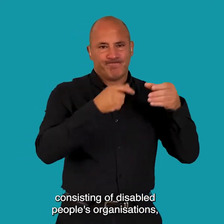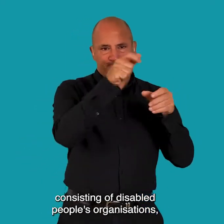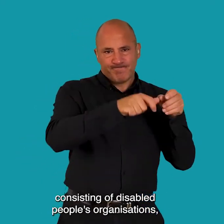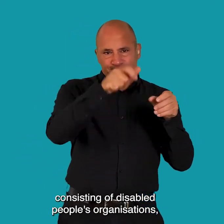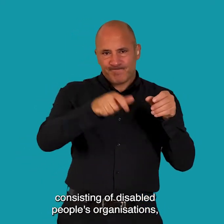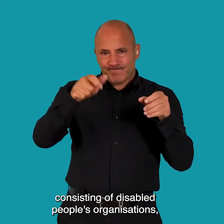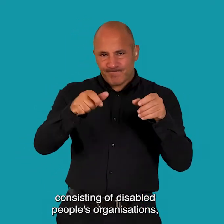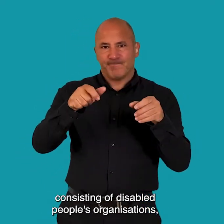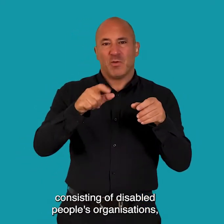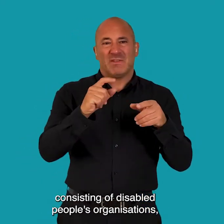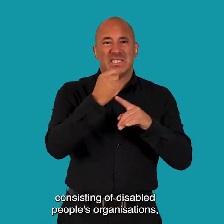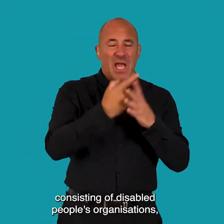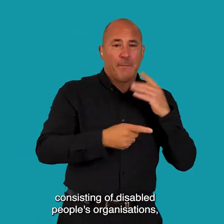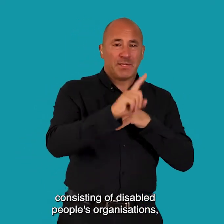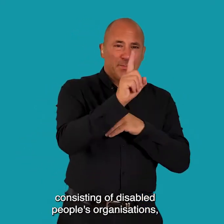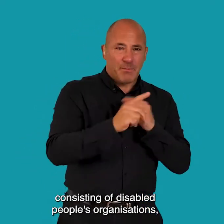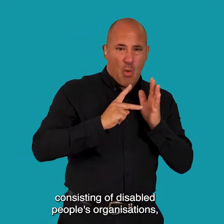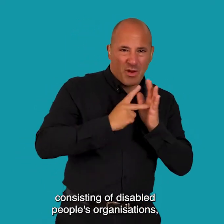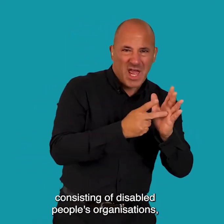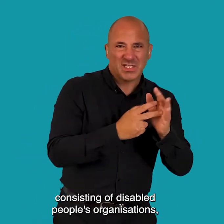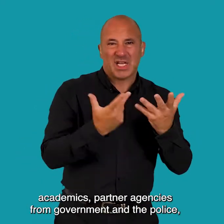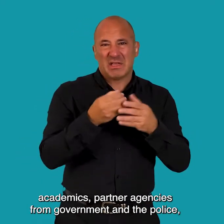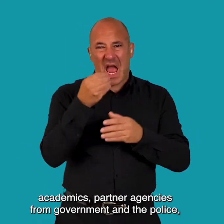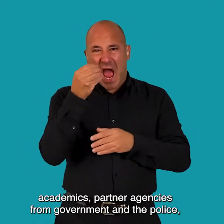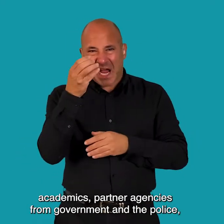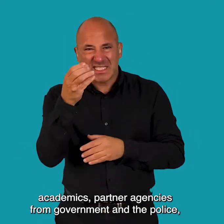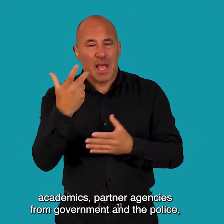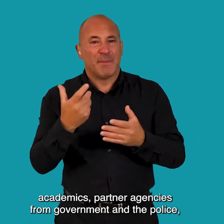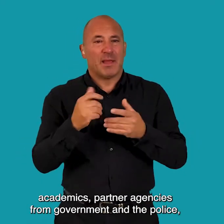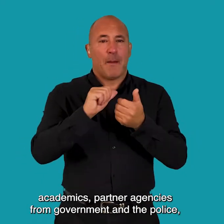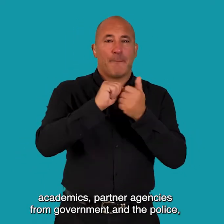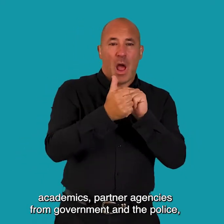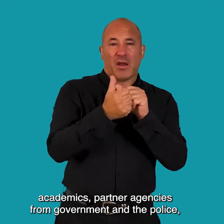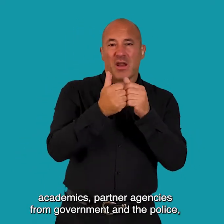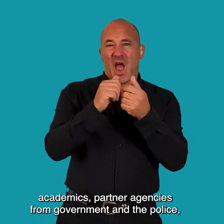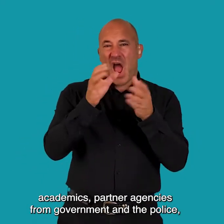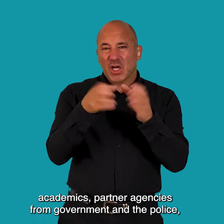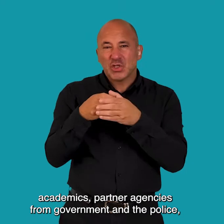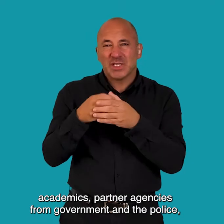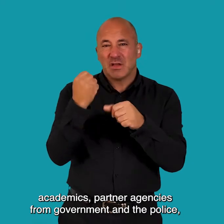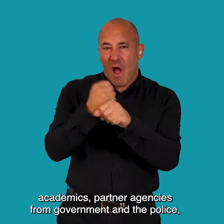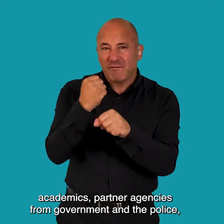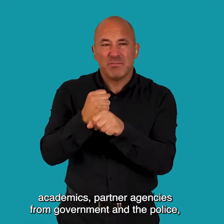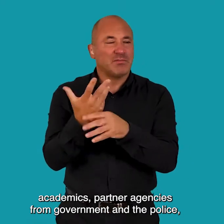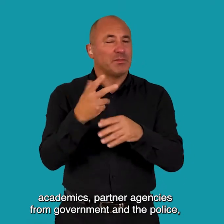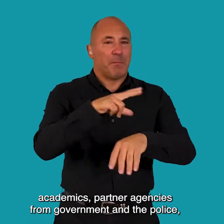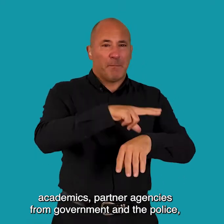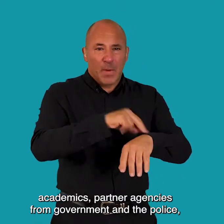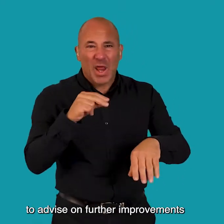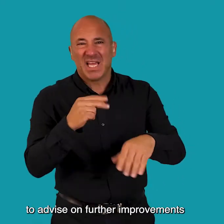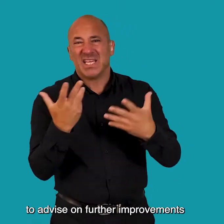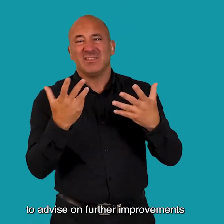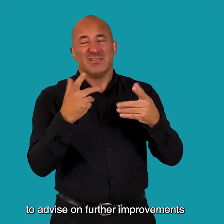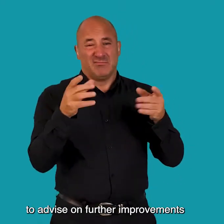of disabled people's organisations, academics, partner agencies from government and the police to advise on